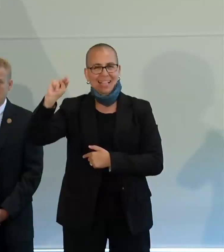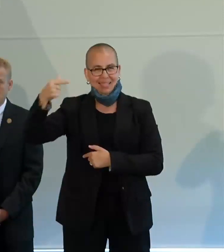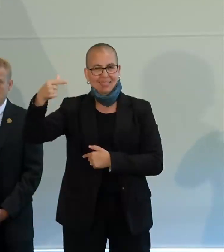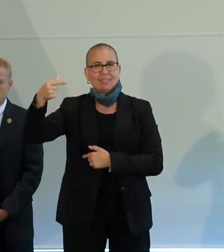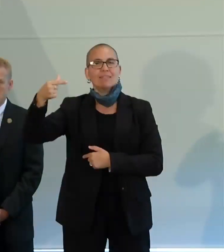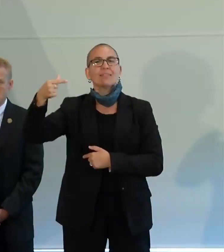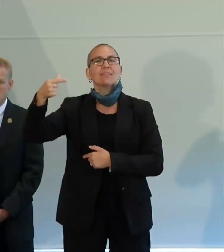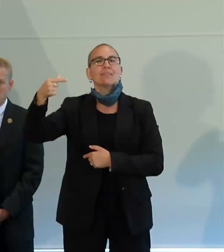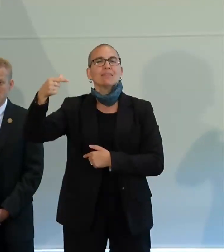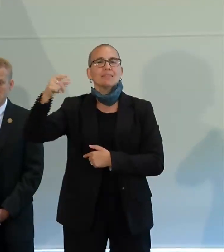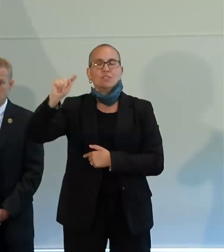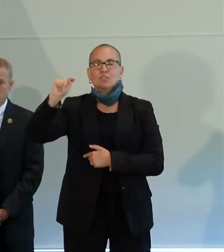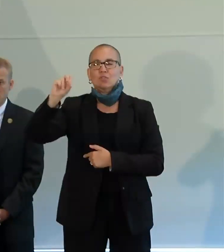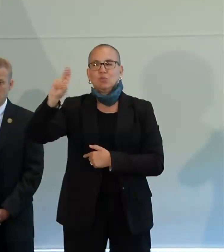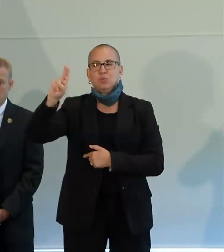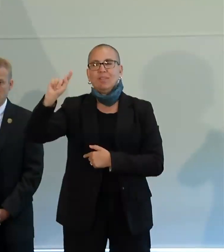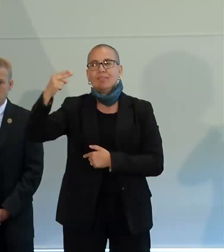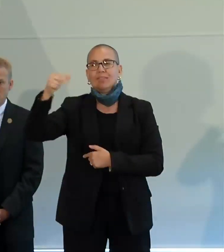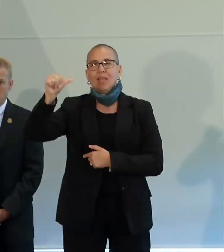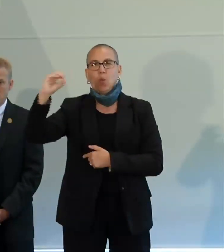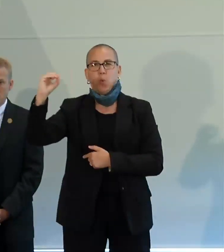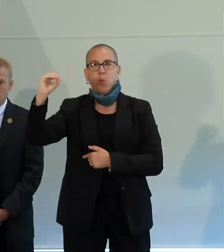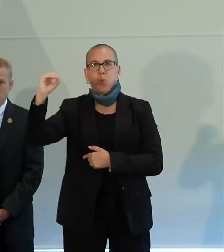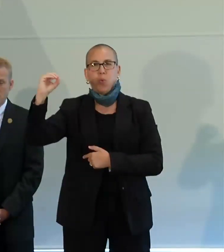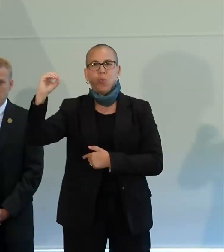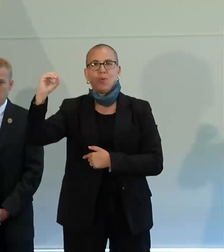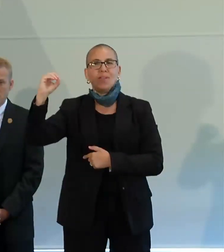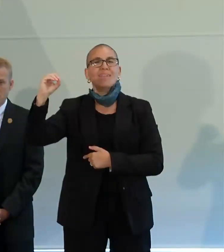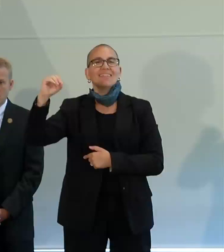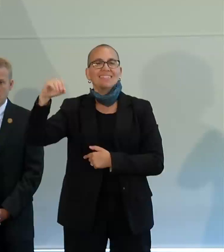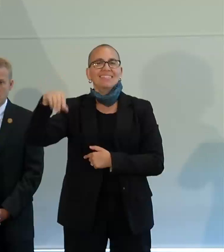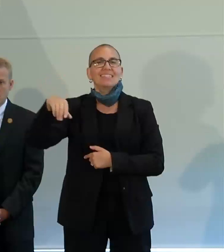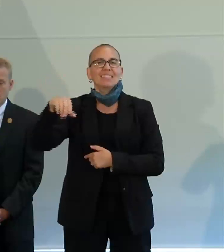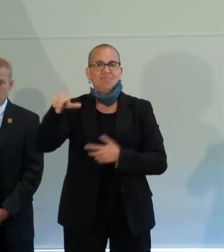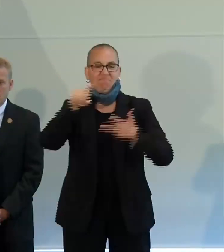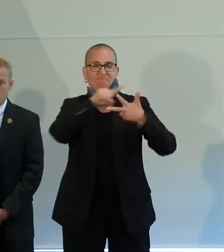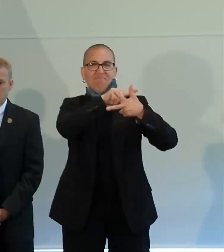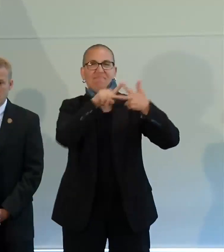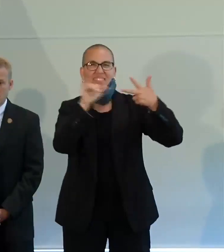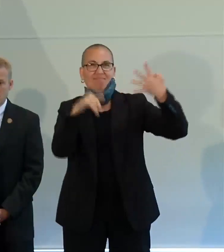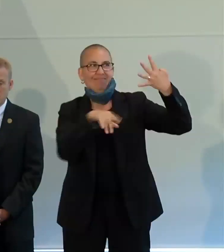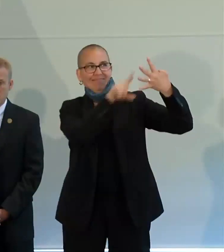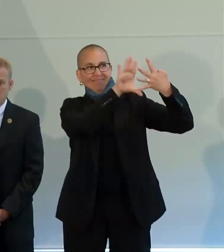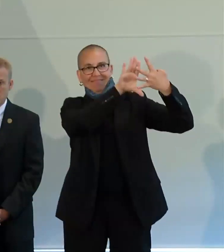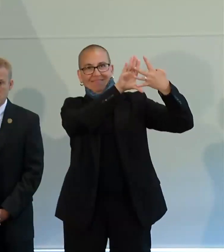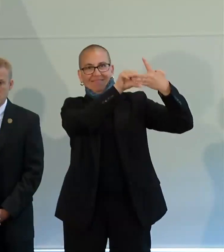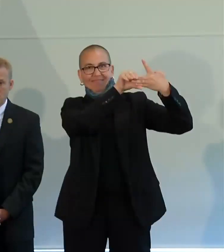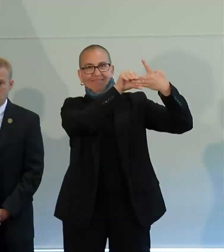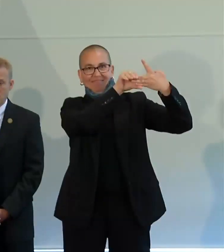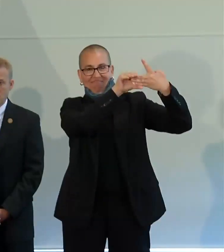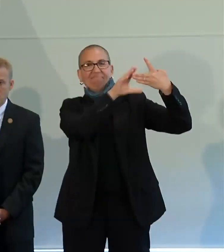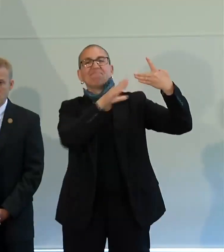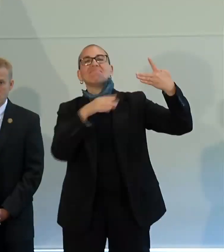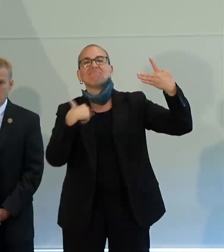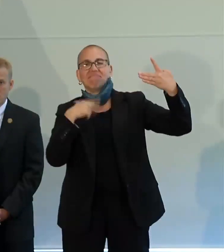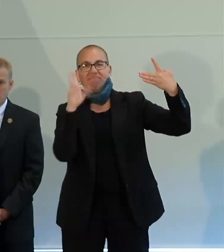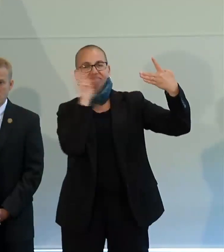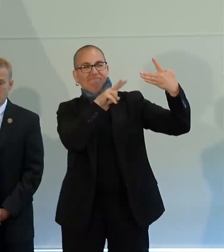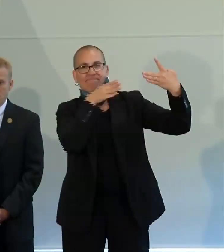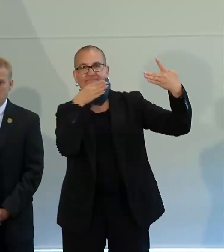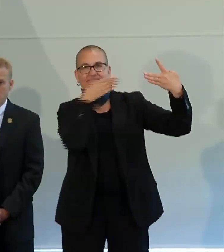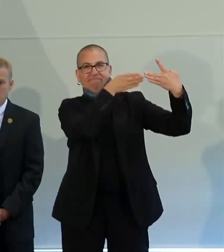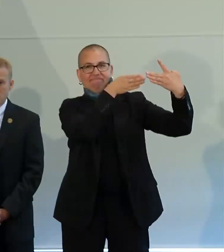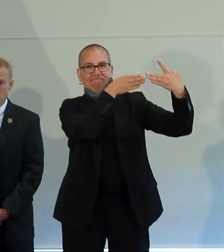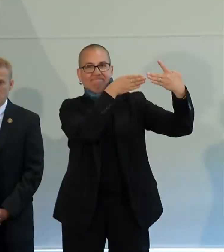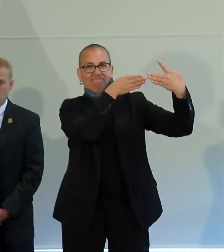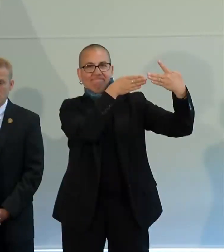County Attorney Michael Freeman and I filed a complaint that charges Police